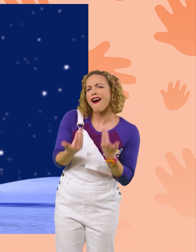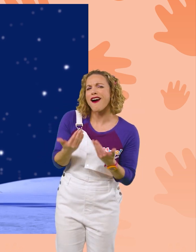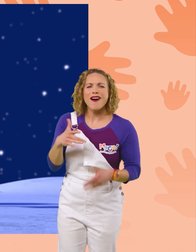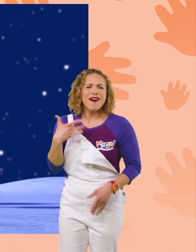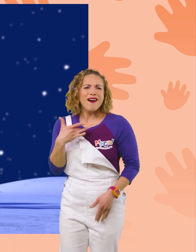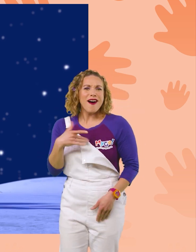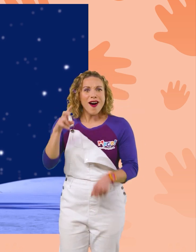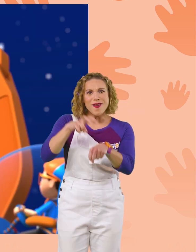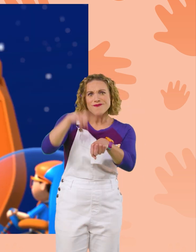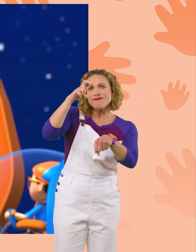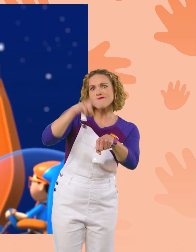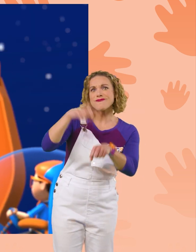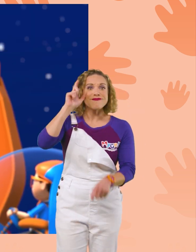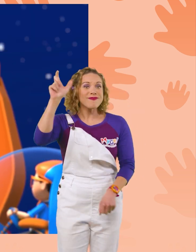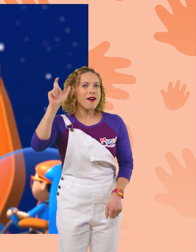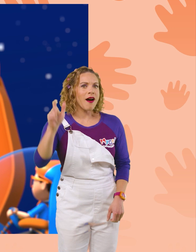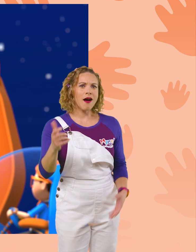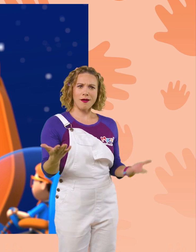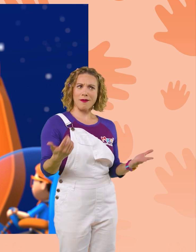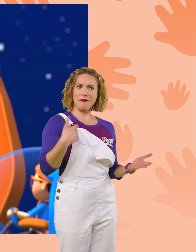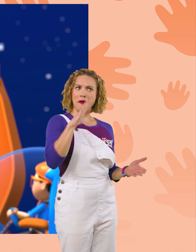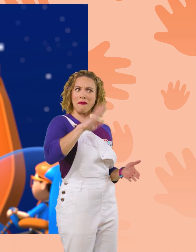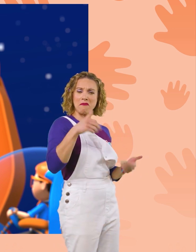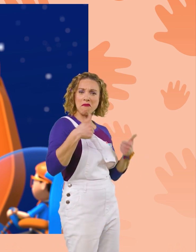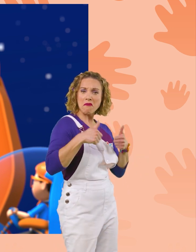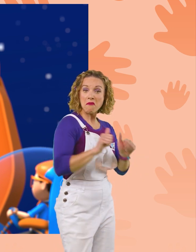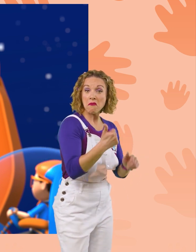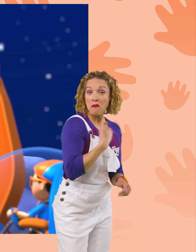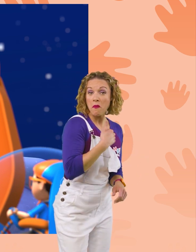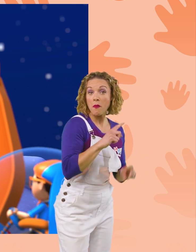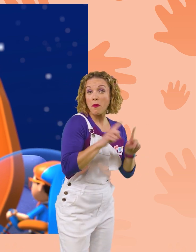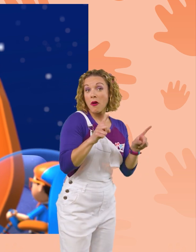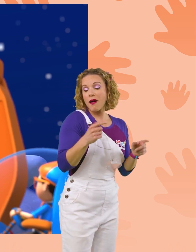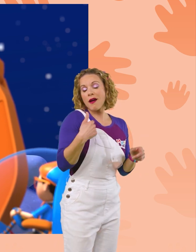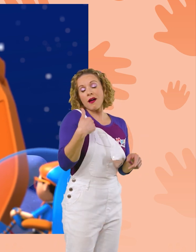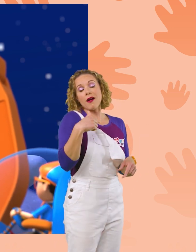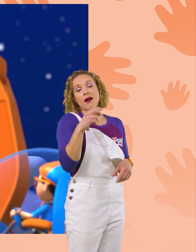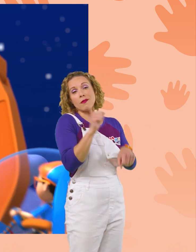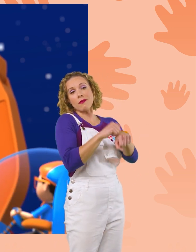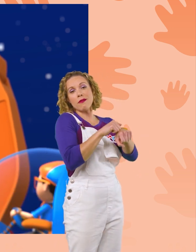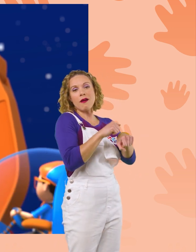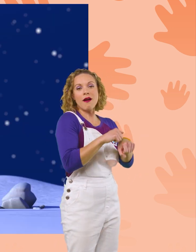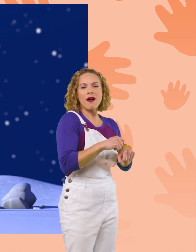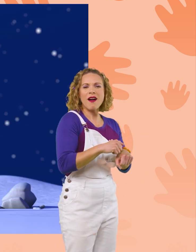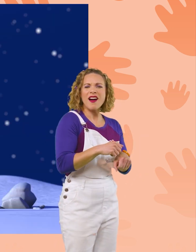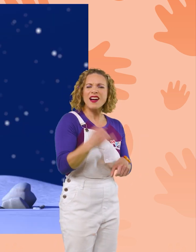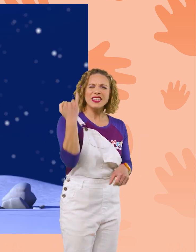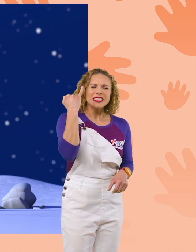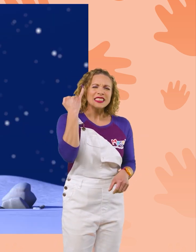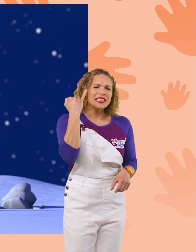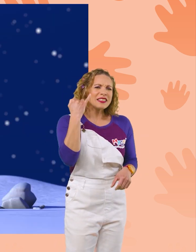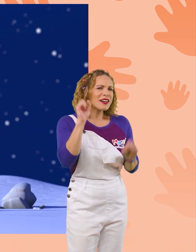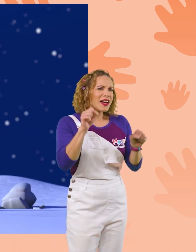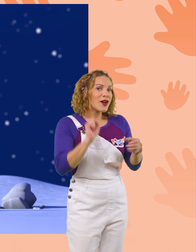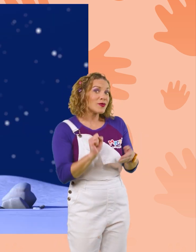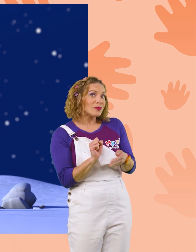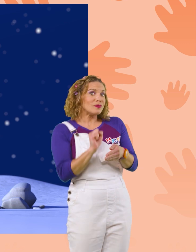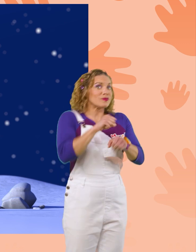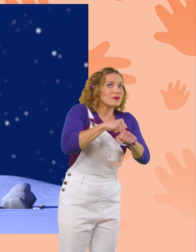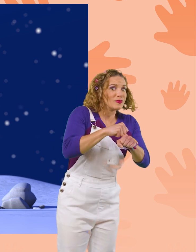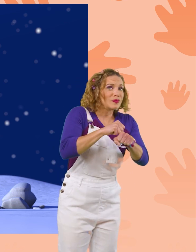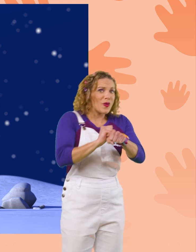bounce on the moon. I never tried it myself, being a rock, but let me see if I can